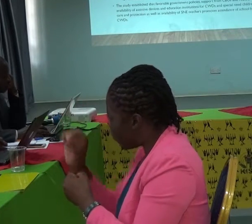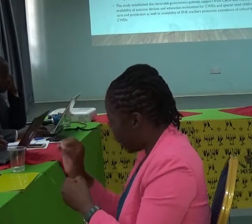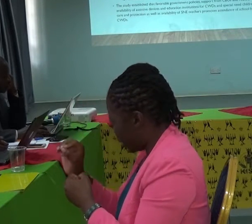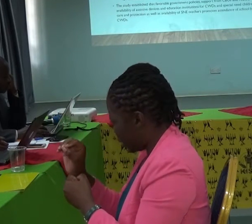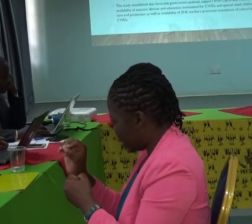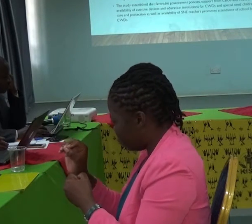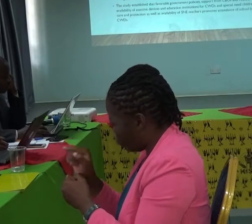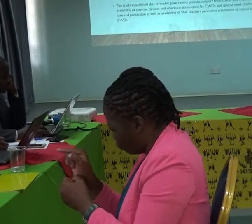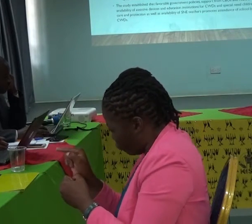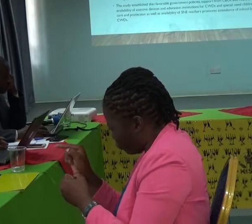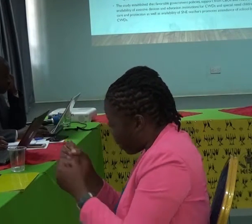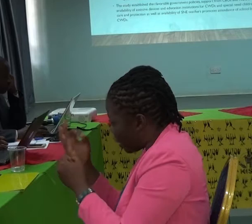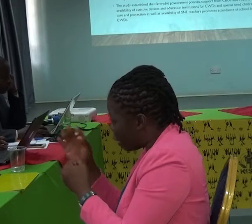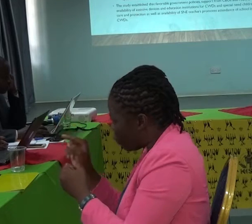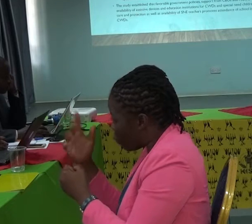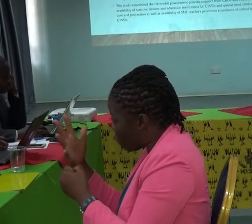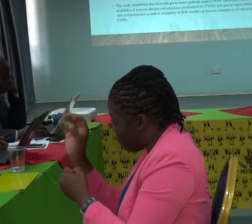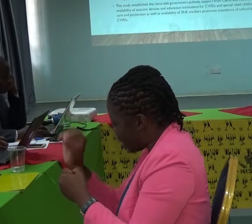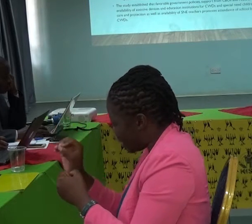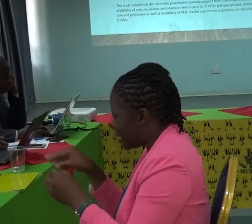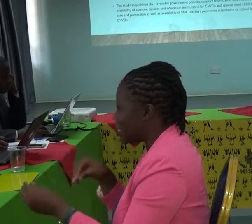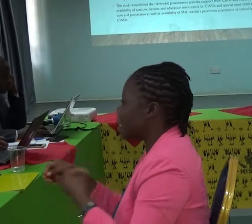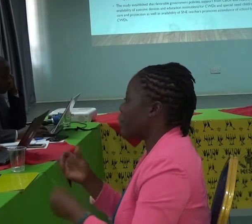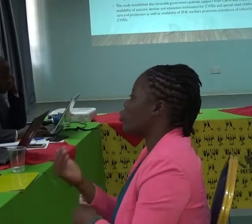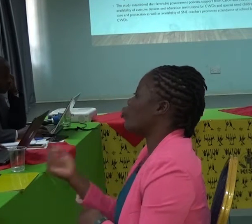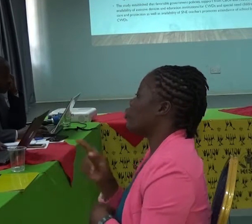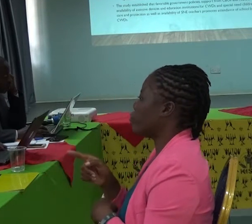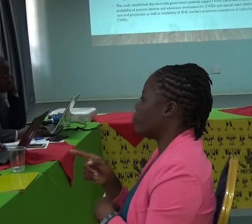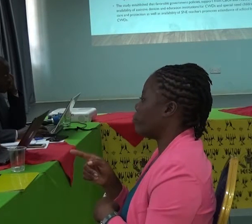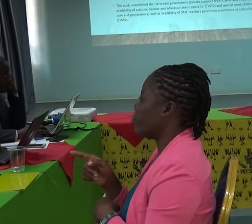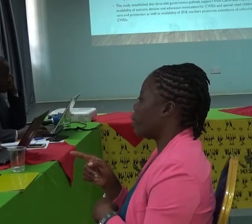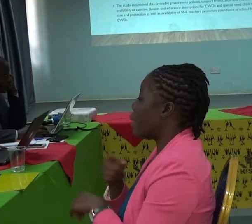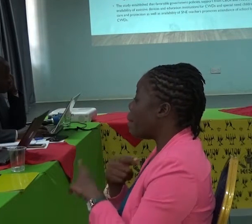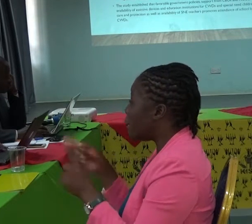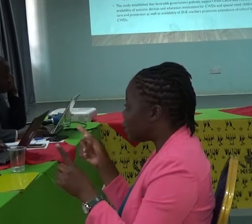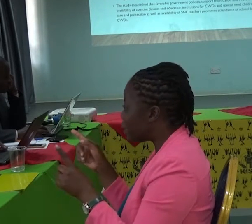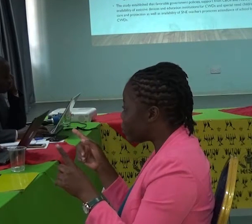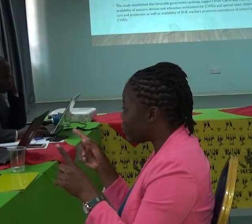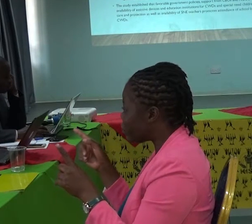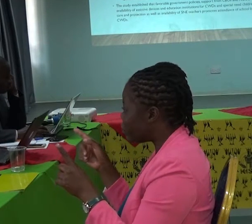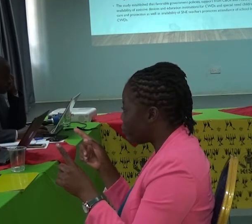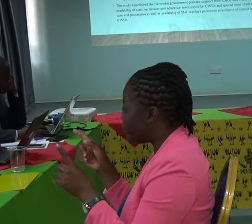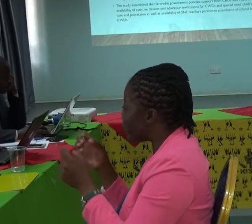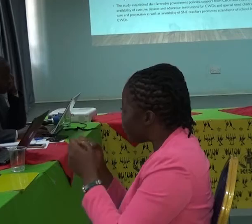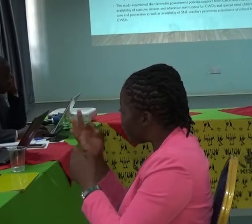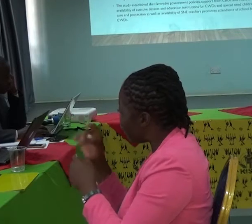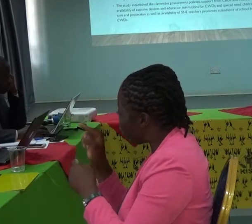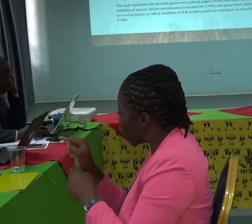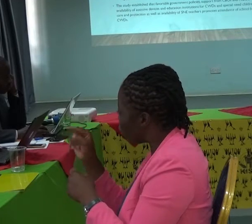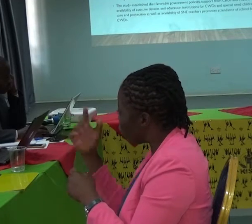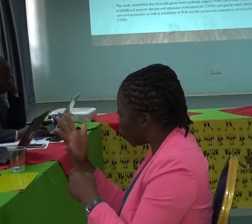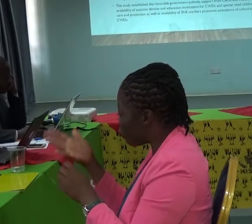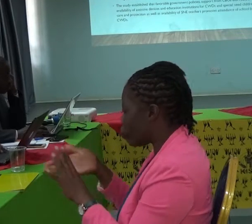with disabilities, but the issue is most of them were out of school. Most of them were out of